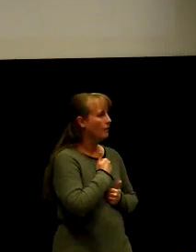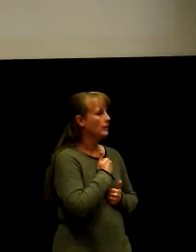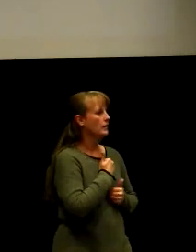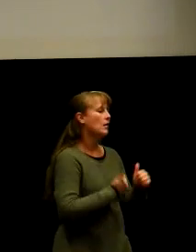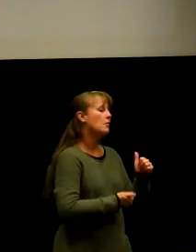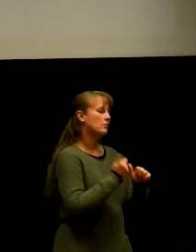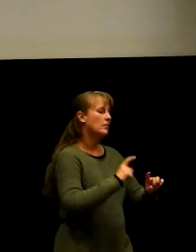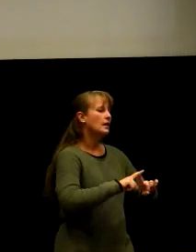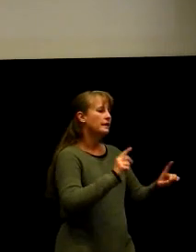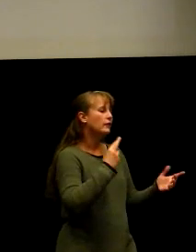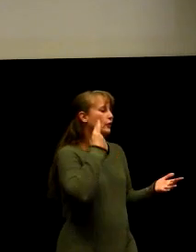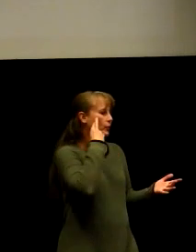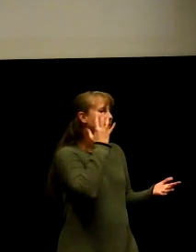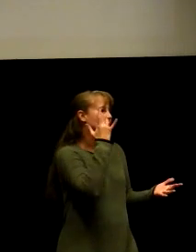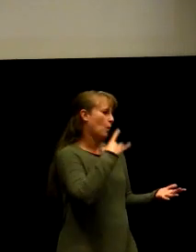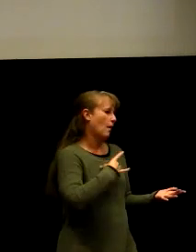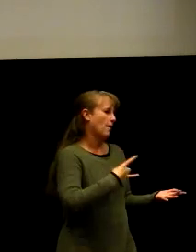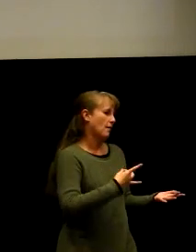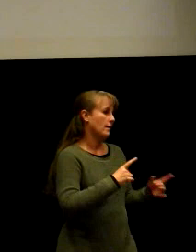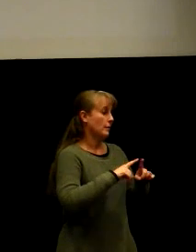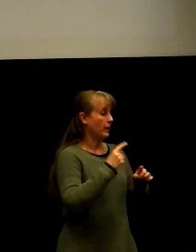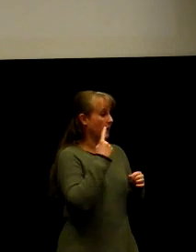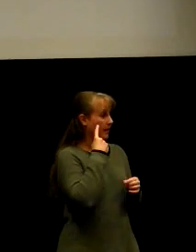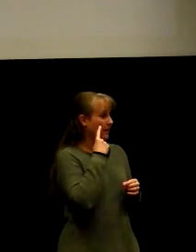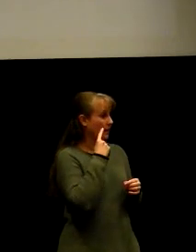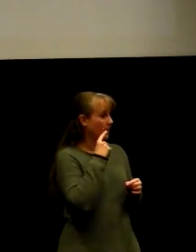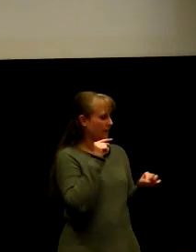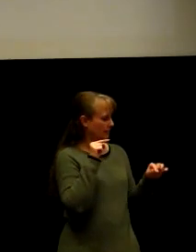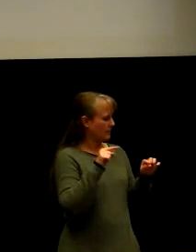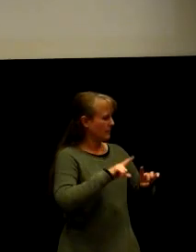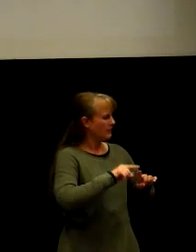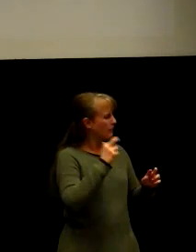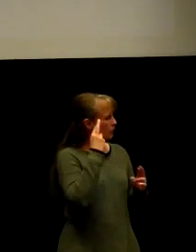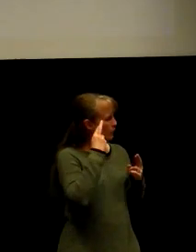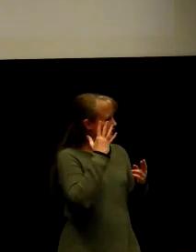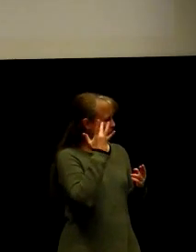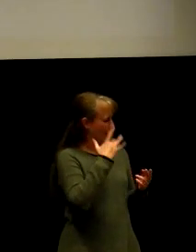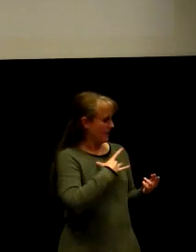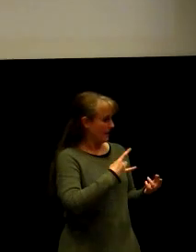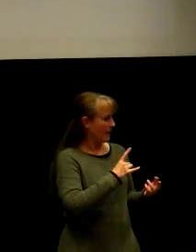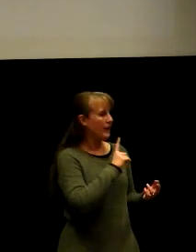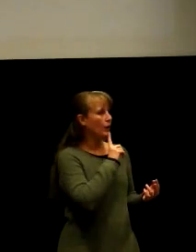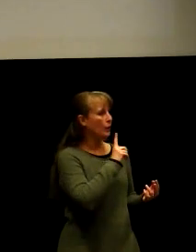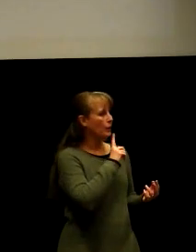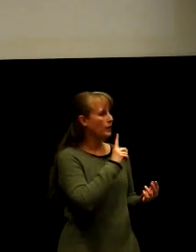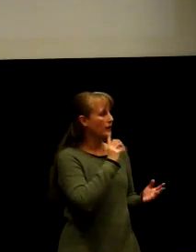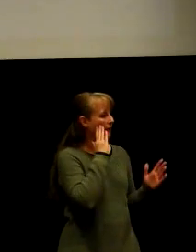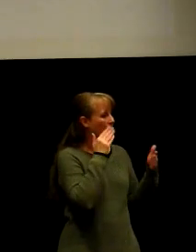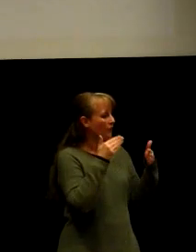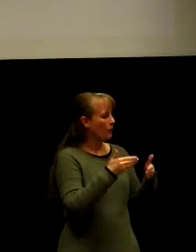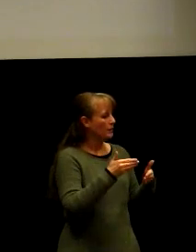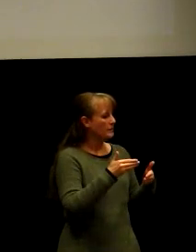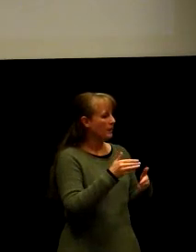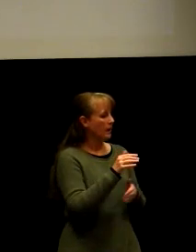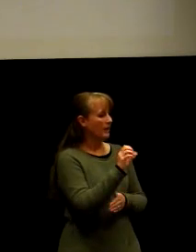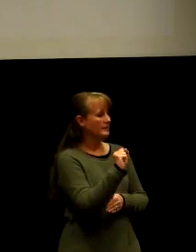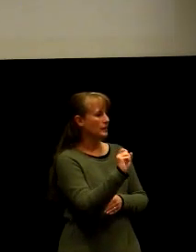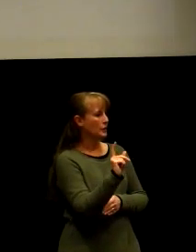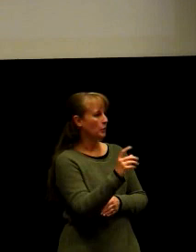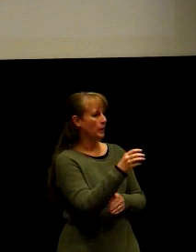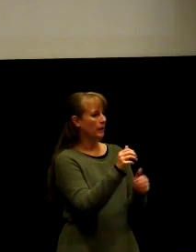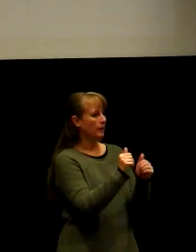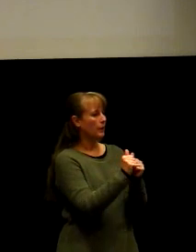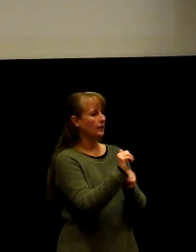for different reasons. But I think that these different reasons really speak to the strategy that Kubrick and Clark